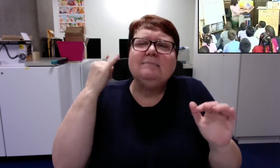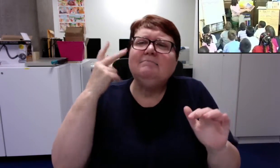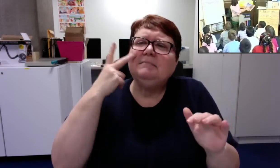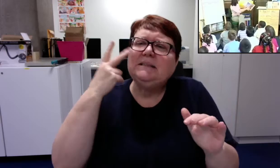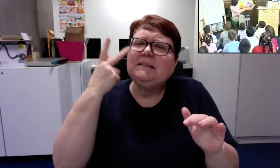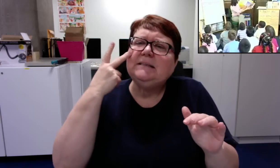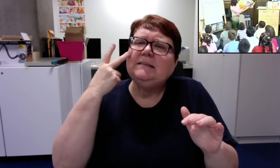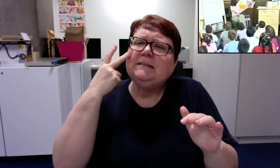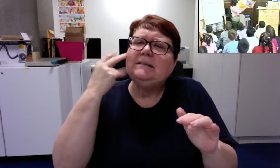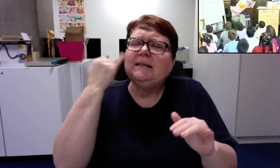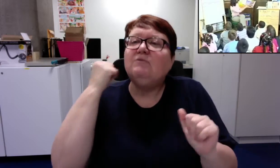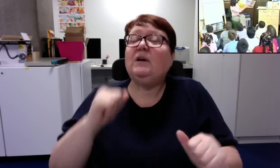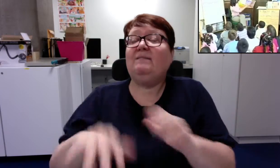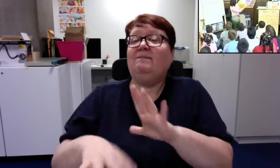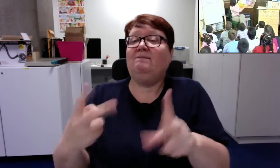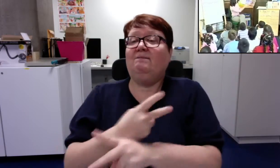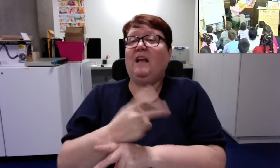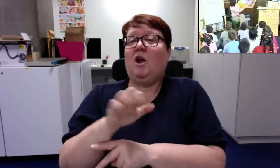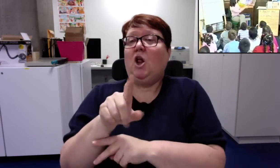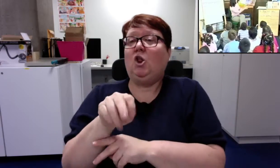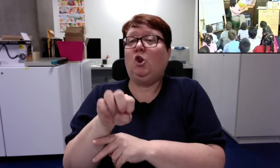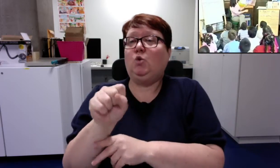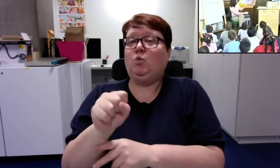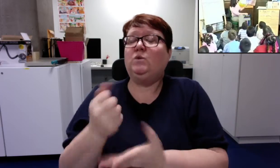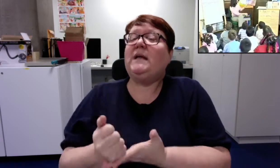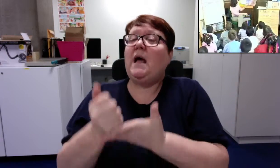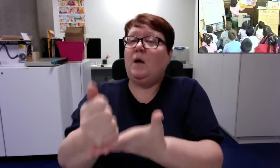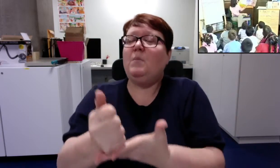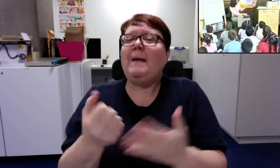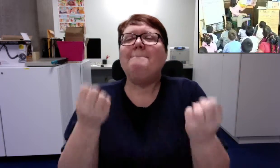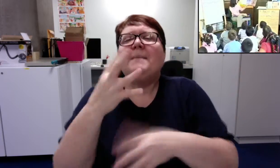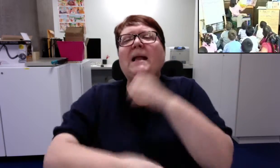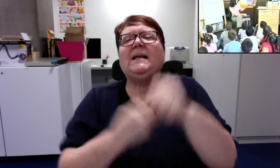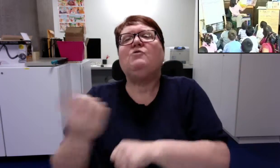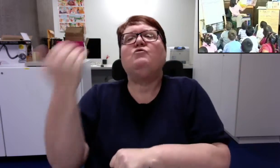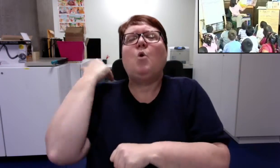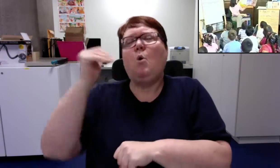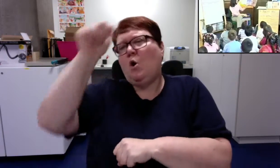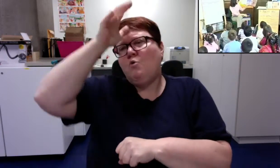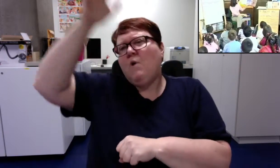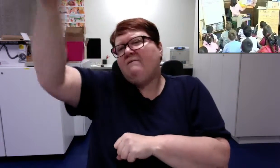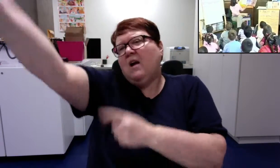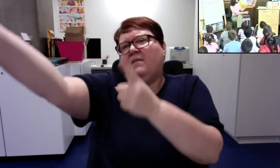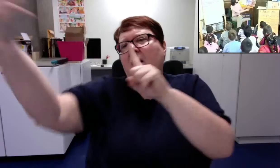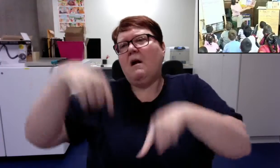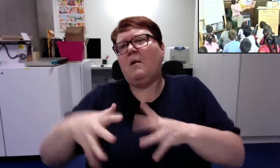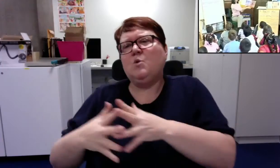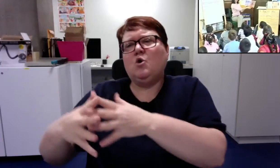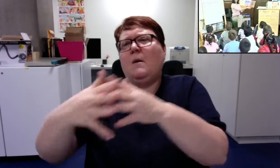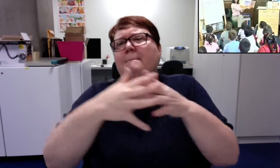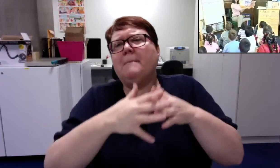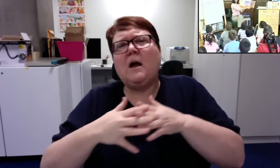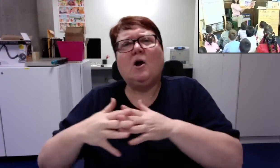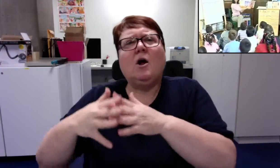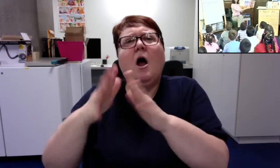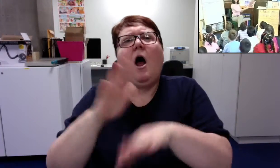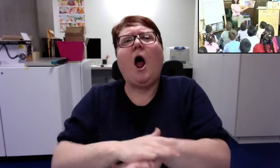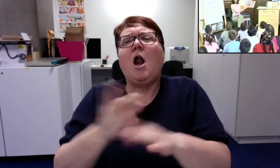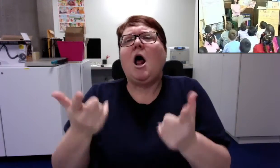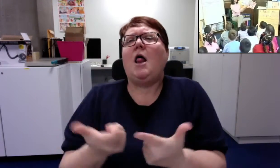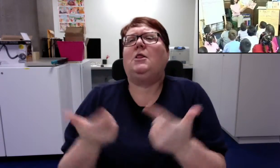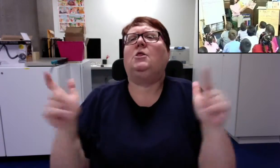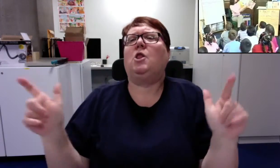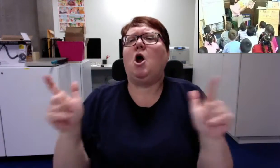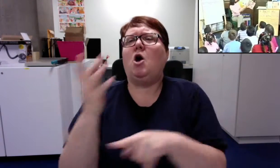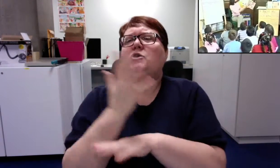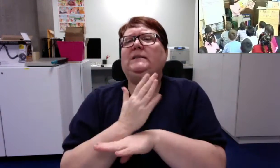out. Prince for lupine. Many years ago, her grandfather had come to America on a large sailing